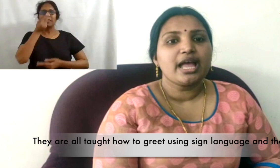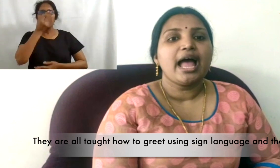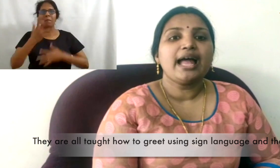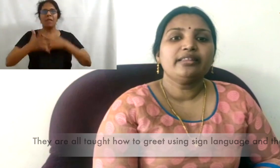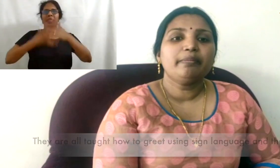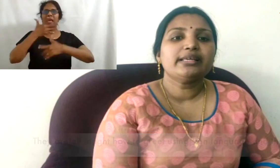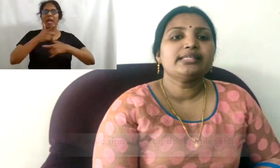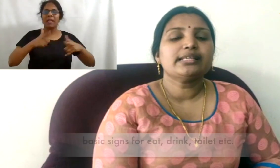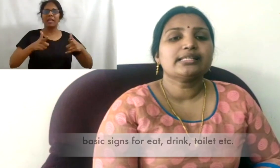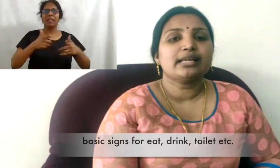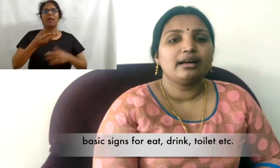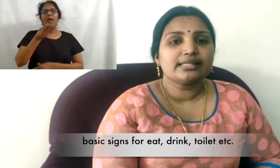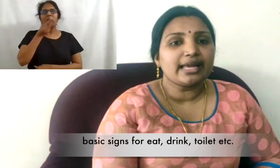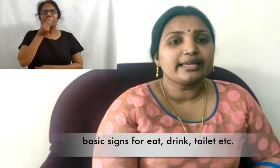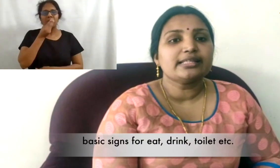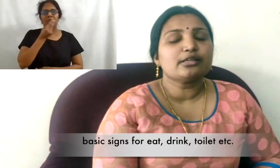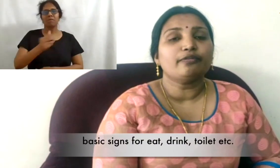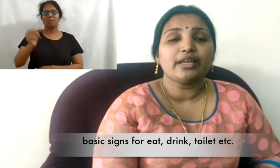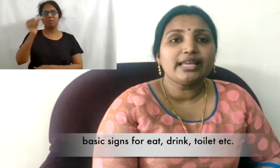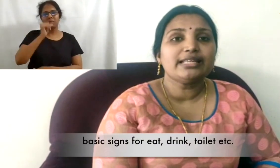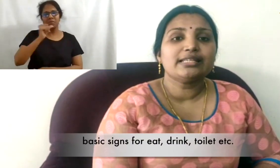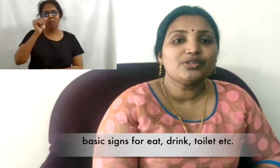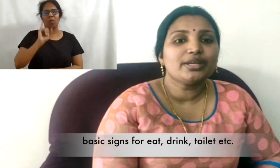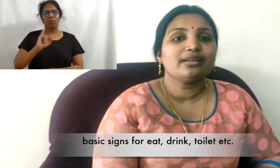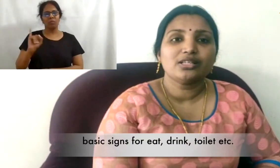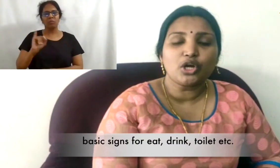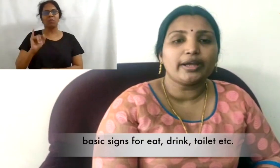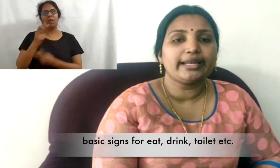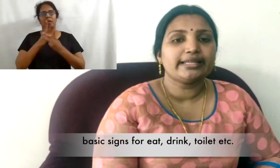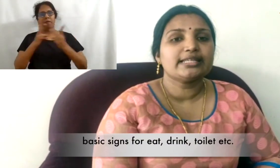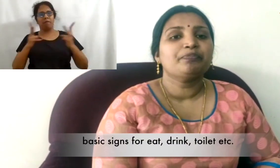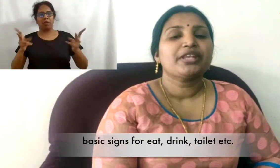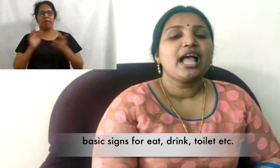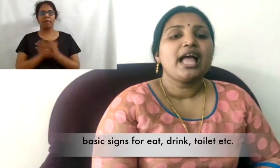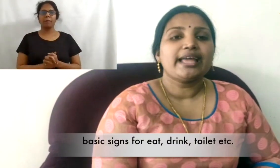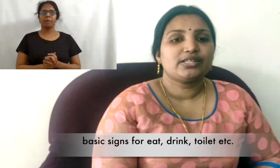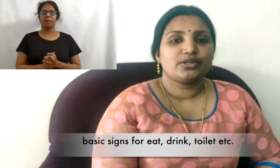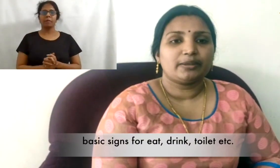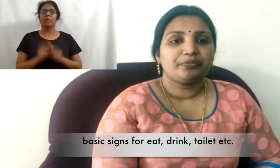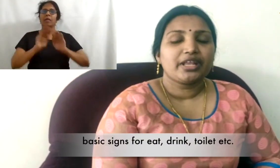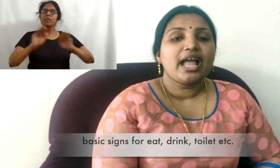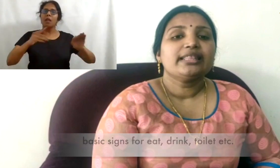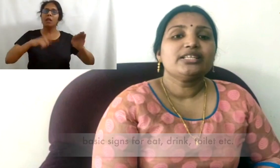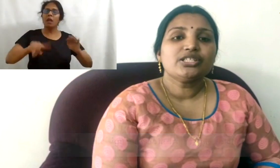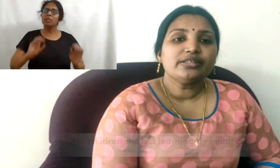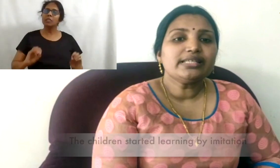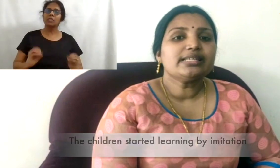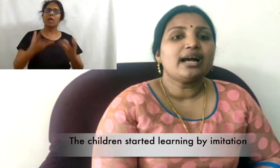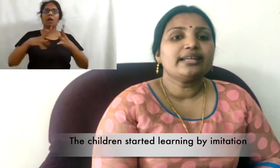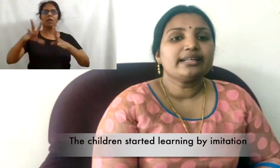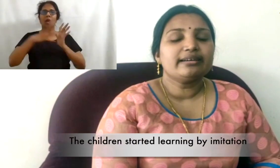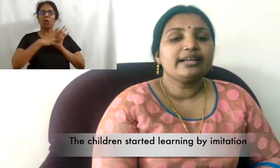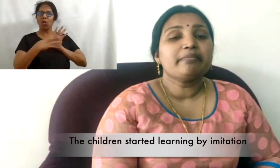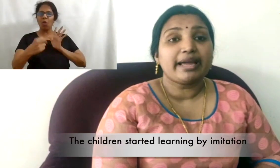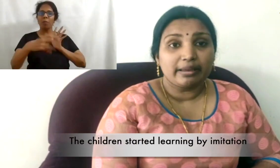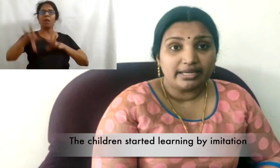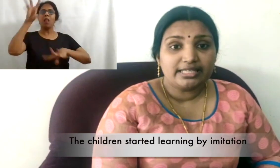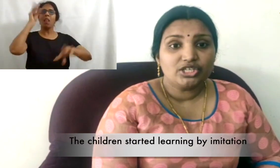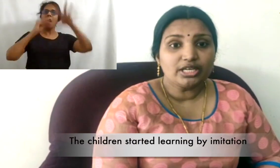and the basic signs of eat, drink, toilet, etc. The children started learning by imitation,